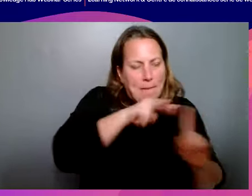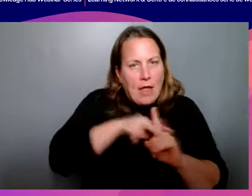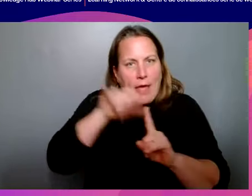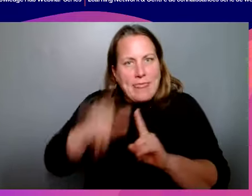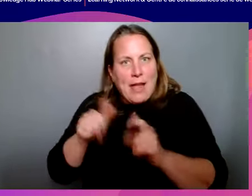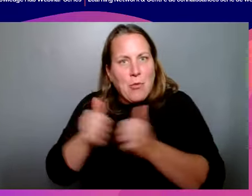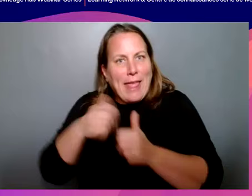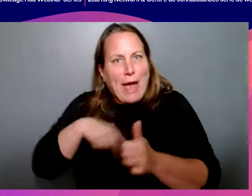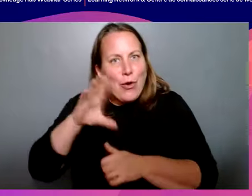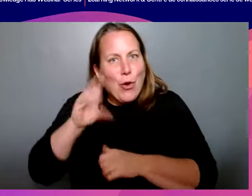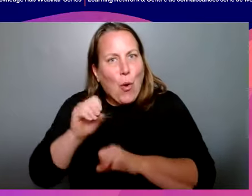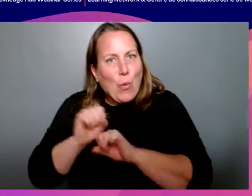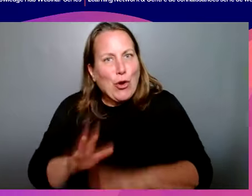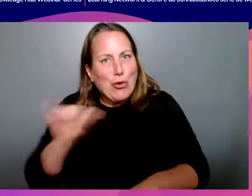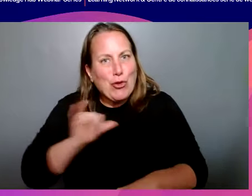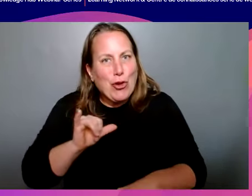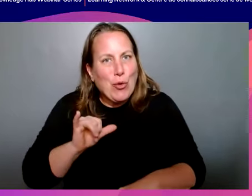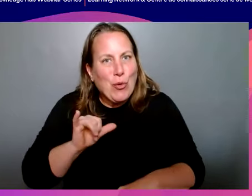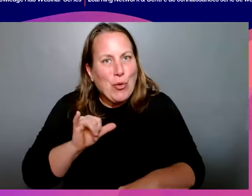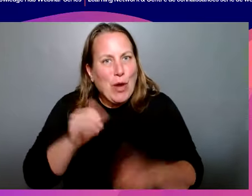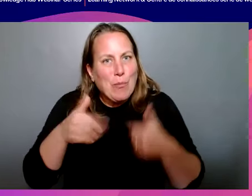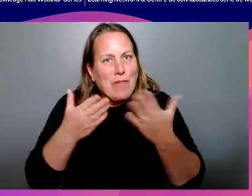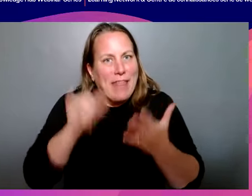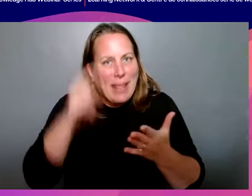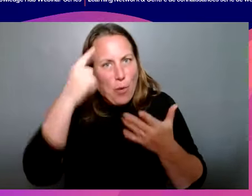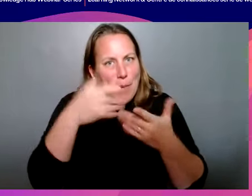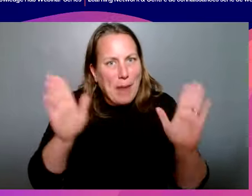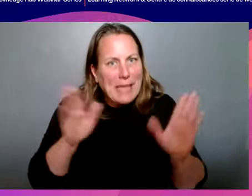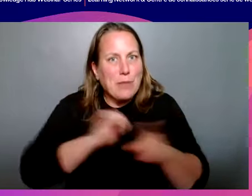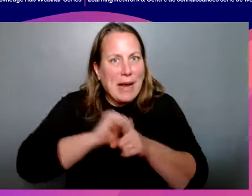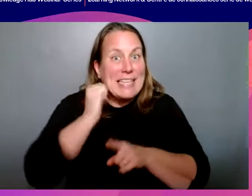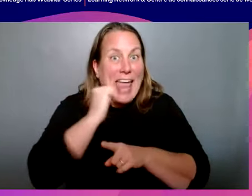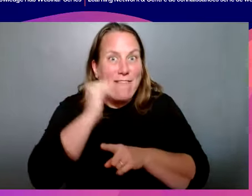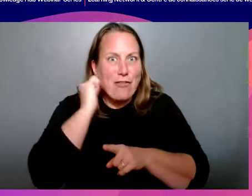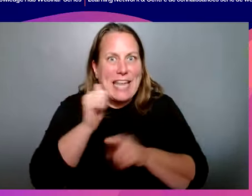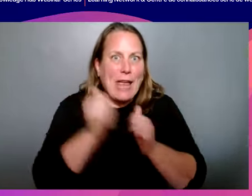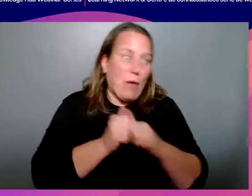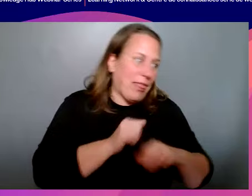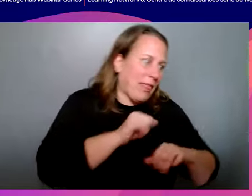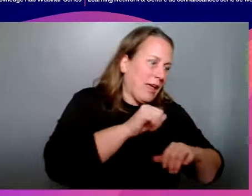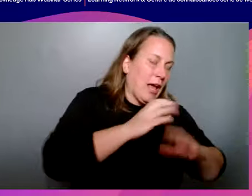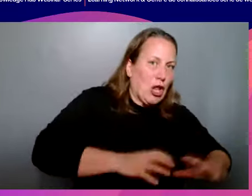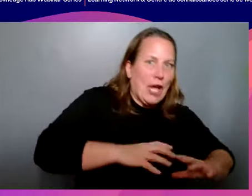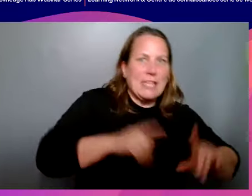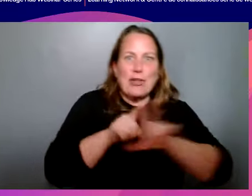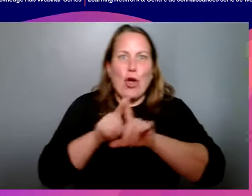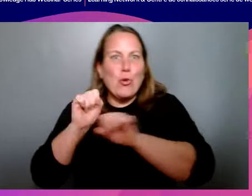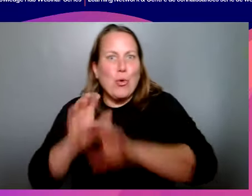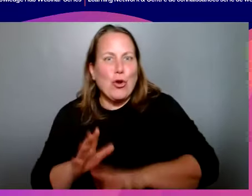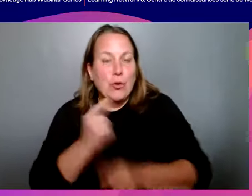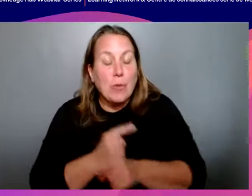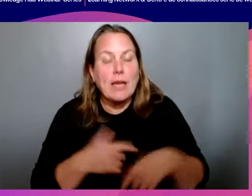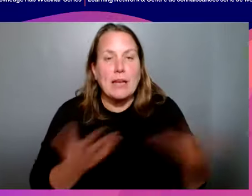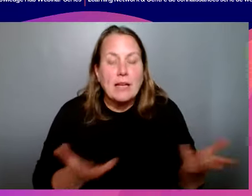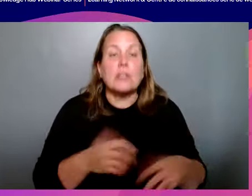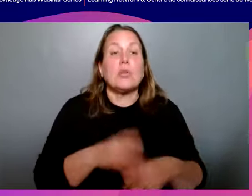as well? A lot of the times when we do training for work, we think about it from a client perspective. And